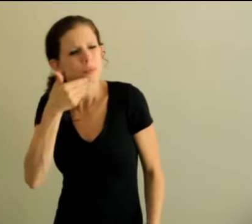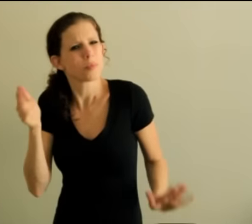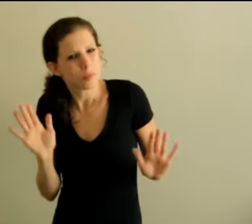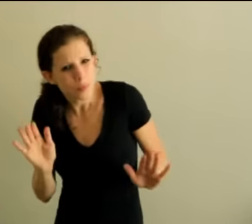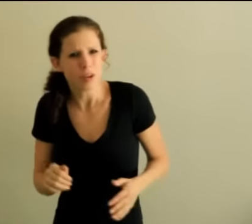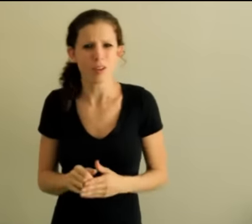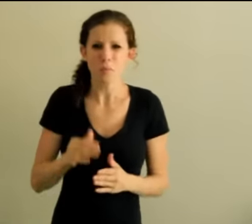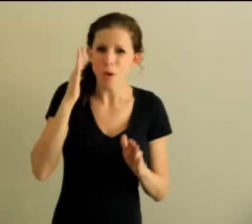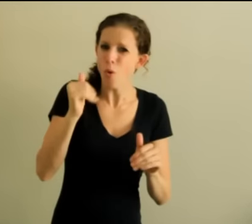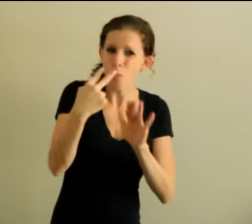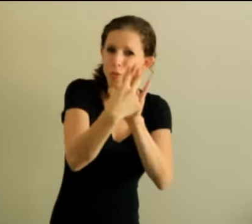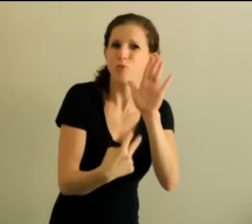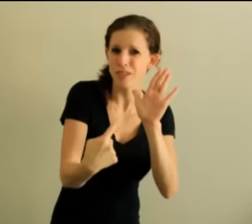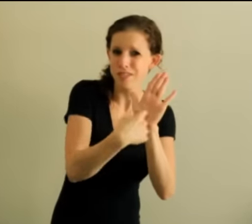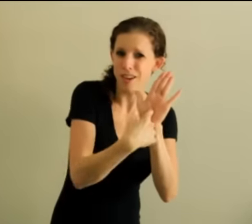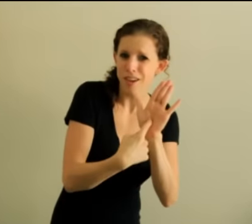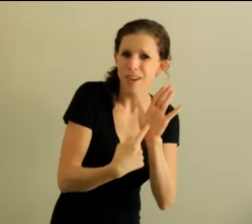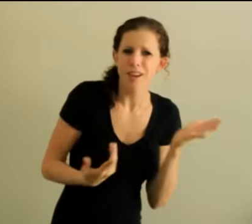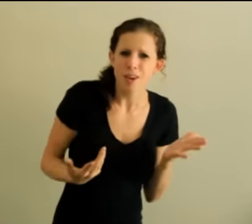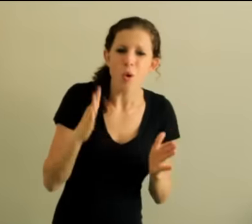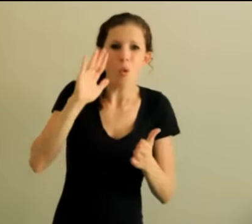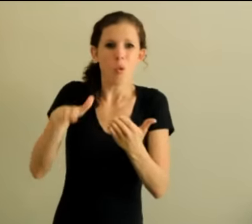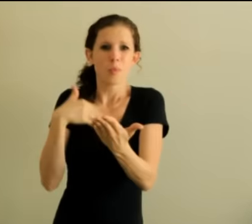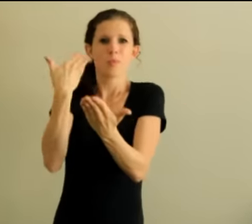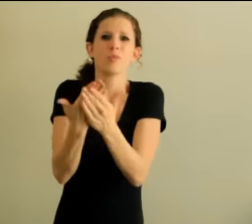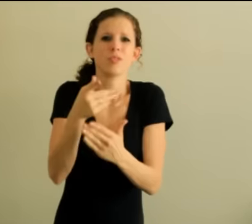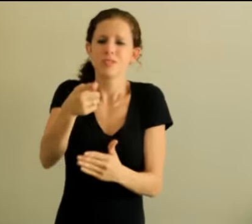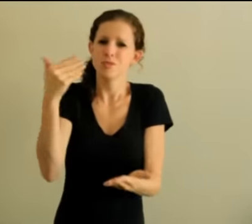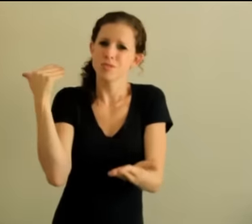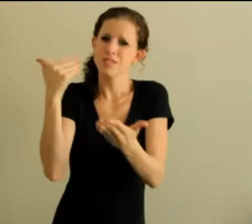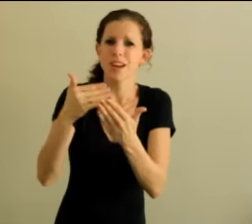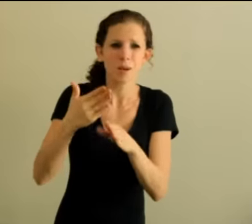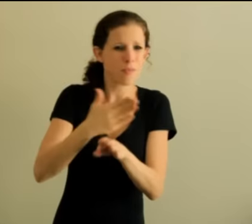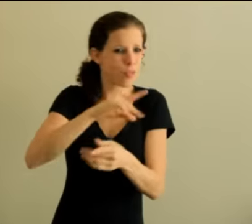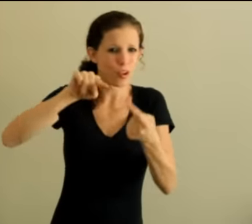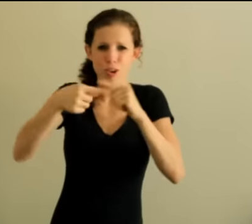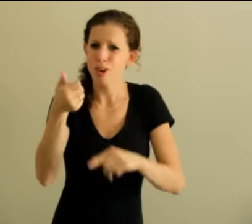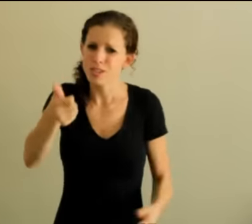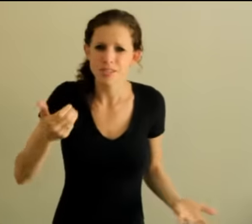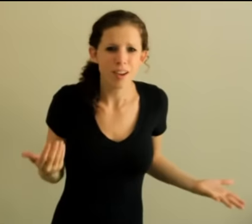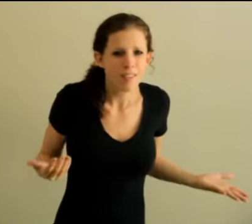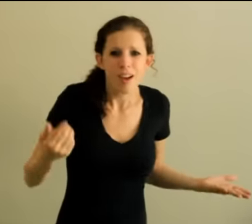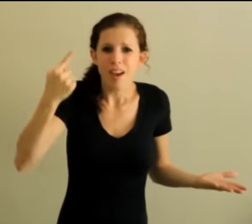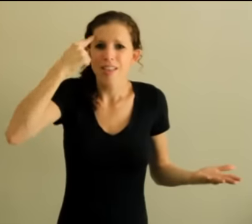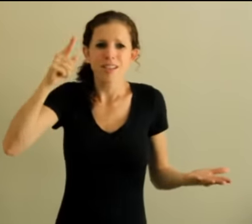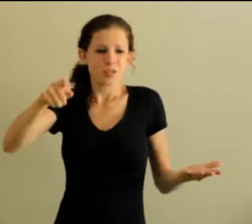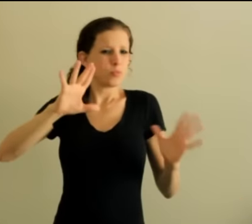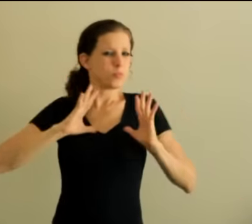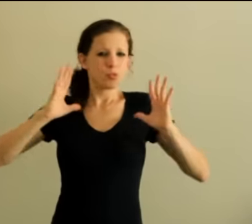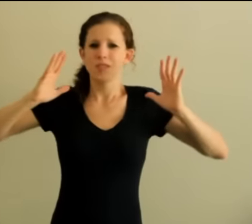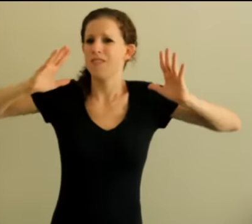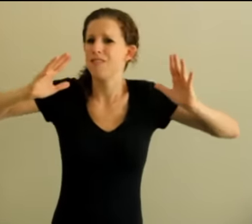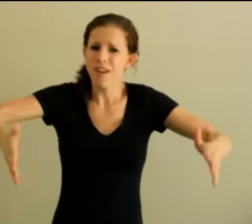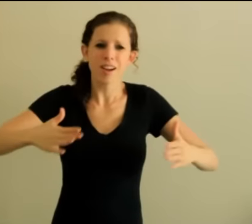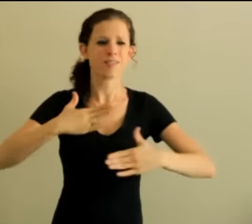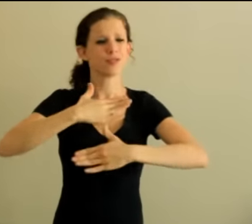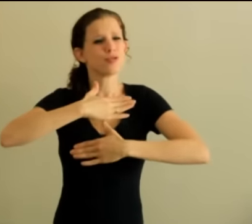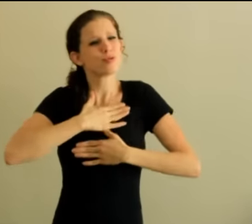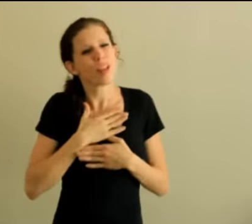Need to treat her better I hope you get to read this letter I just hope it reaches you In time Before you hurt yourself I think that you'll be Doing just fine If